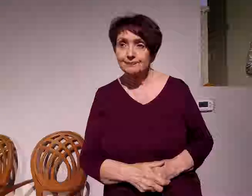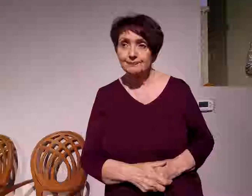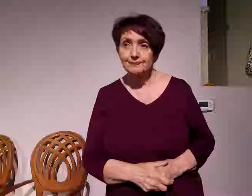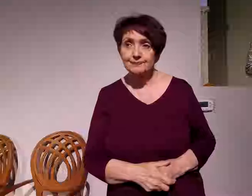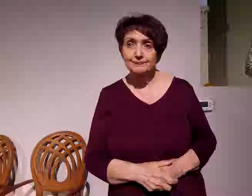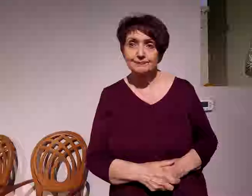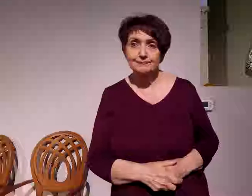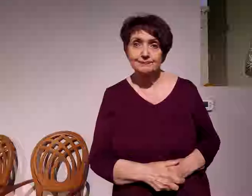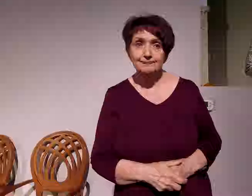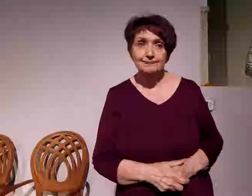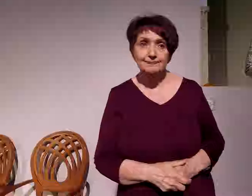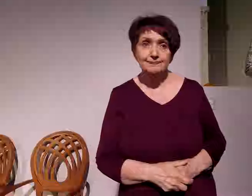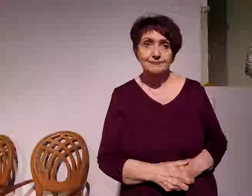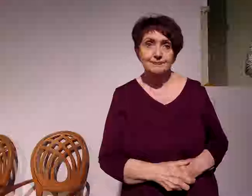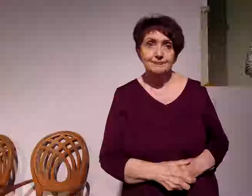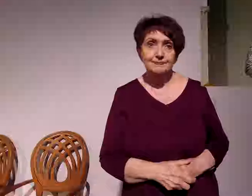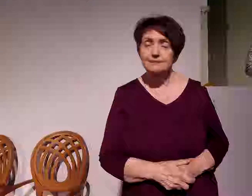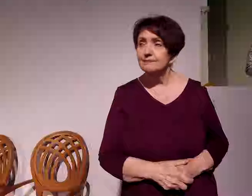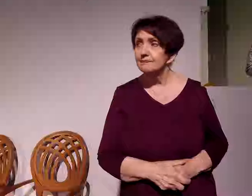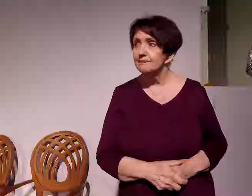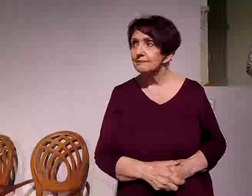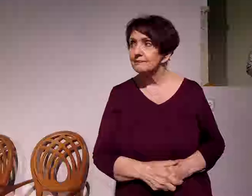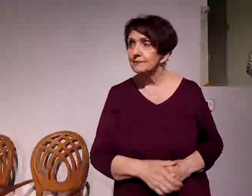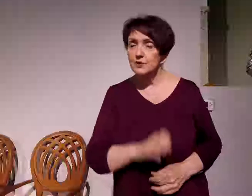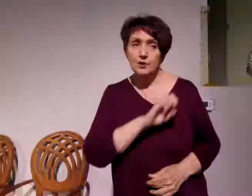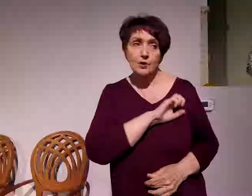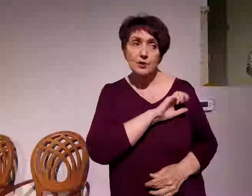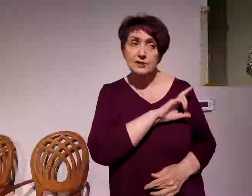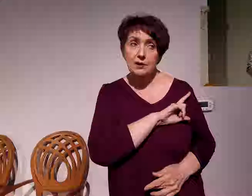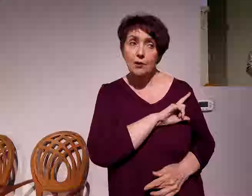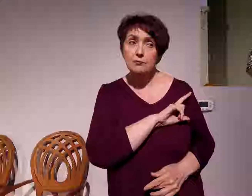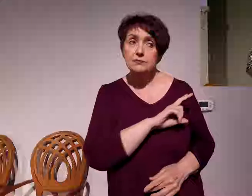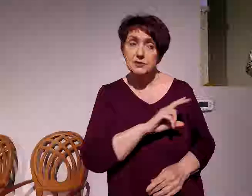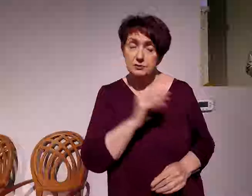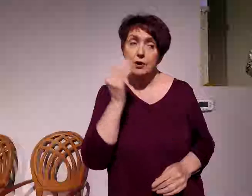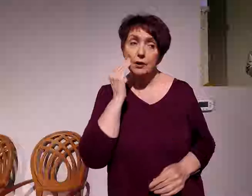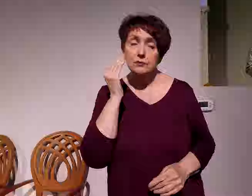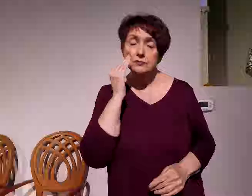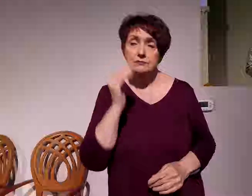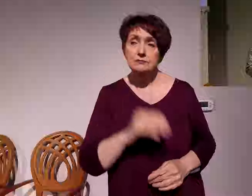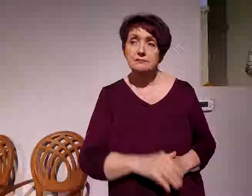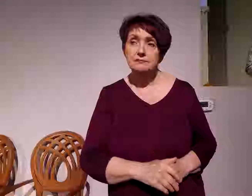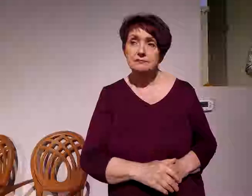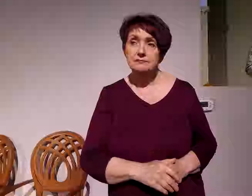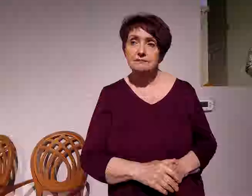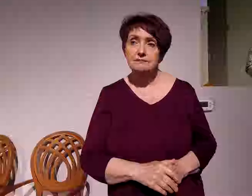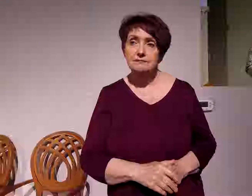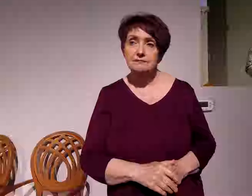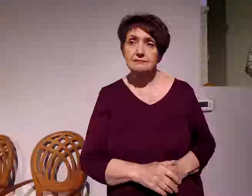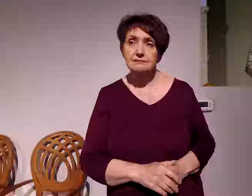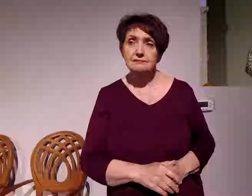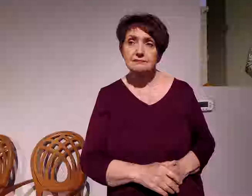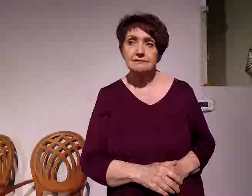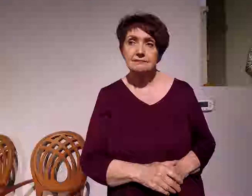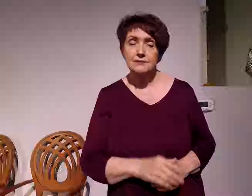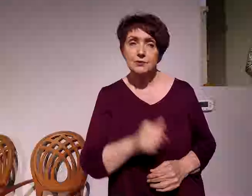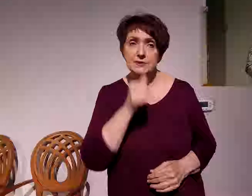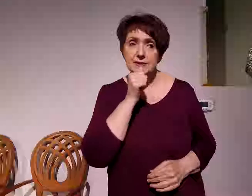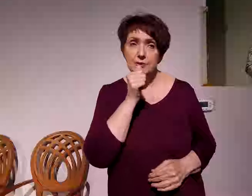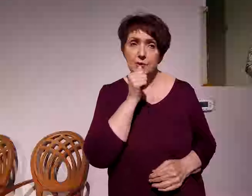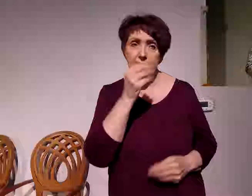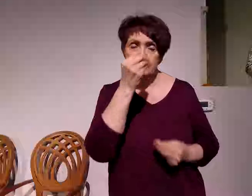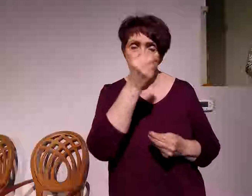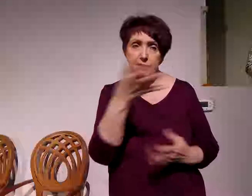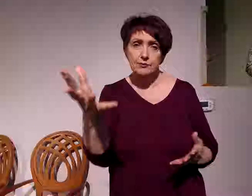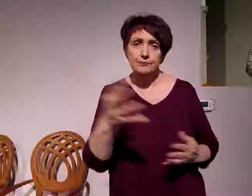I'm going to tell you a secret. Ernest Holmes is very clear on this. I'll let you in on a So secret. I'll let you in on a secret, thanks to him,